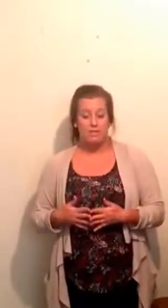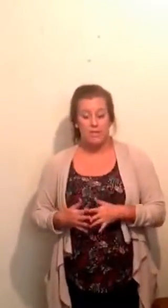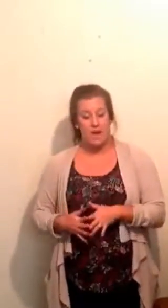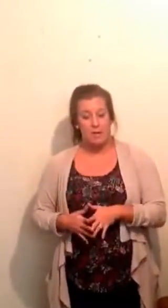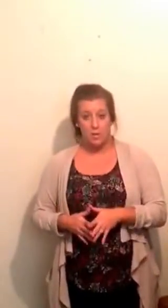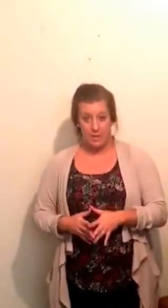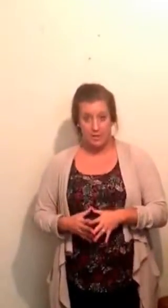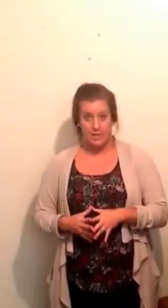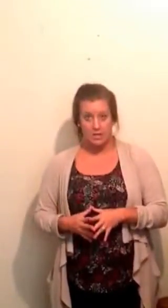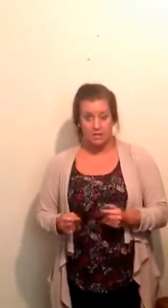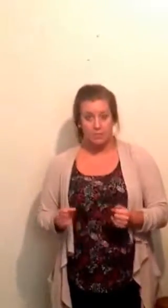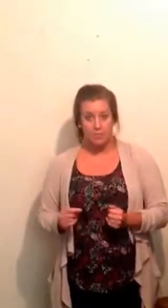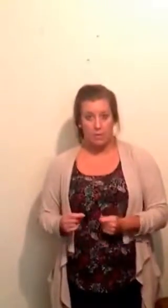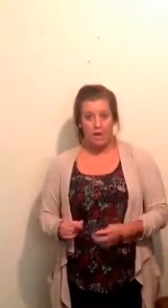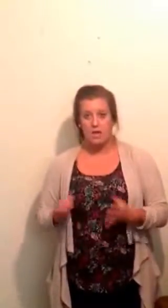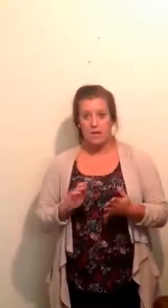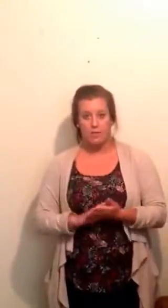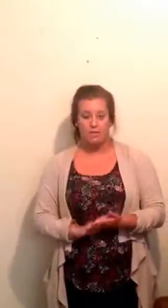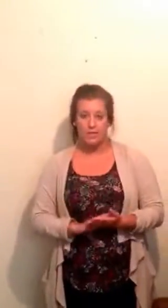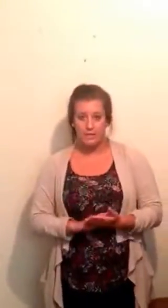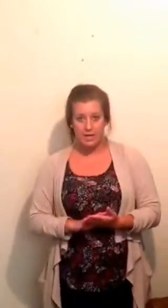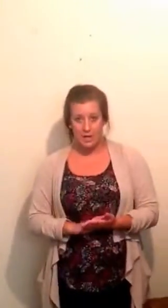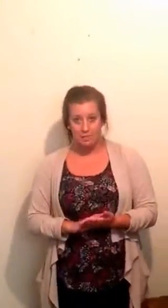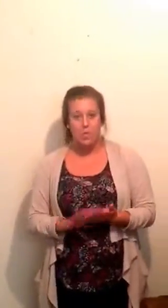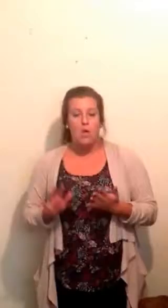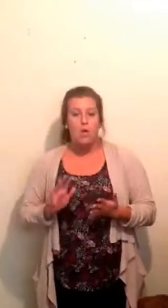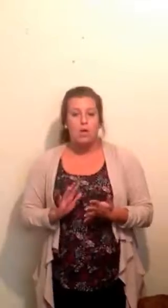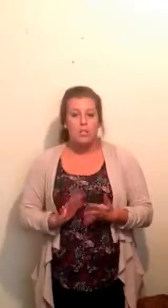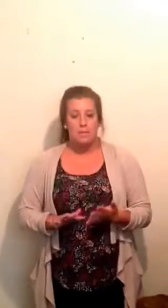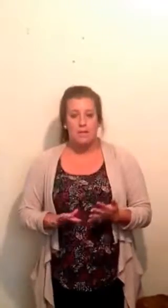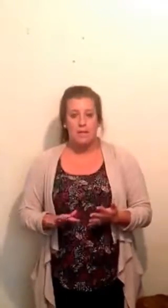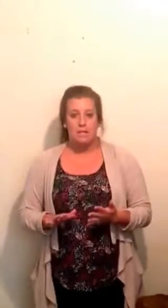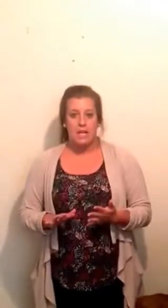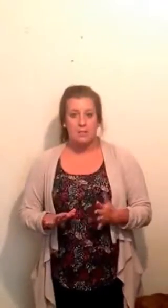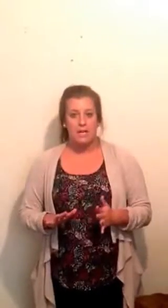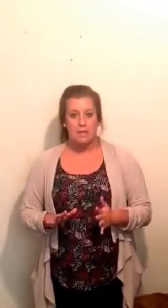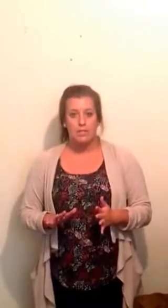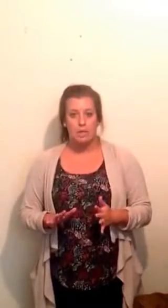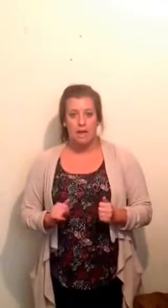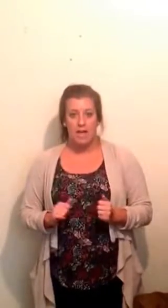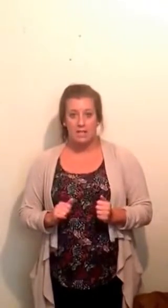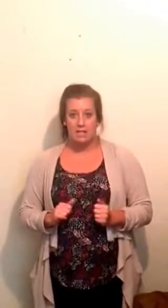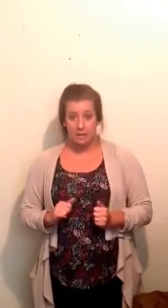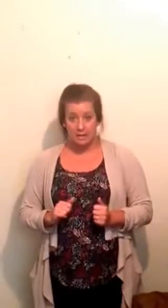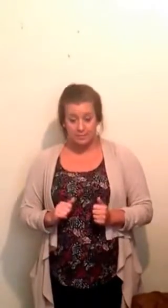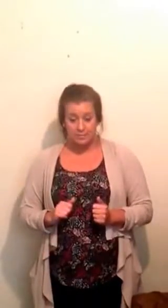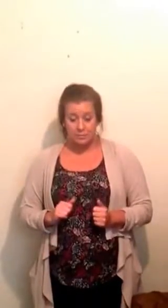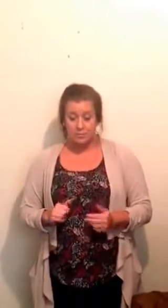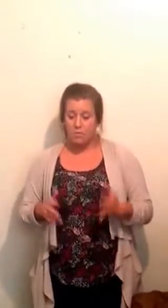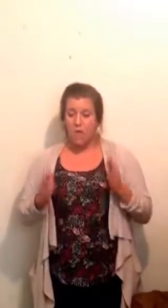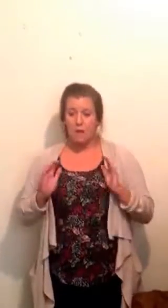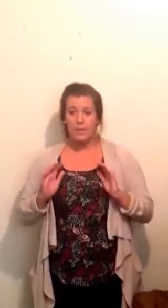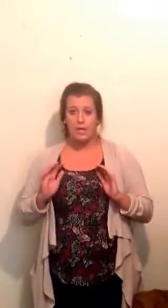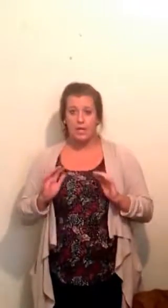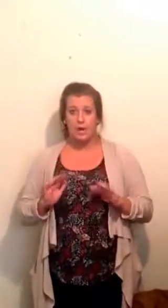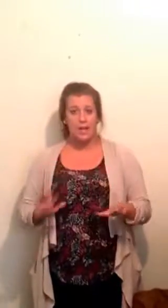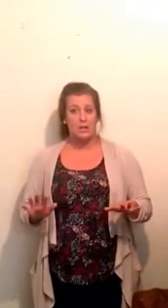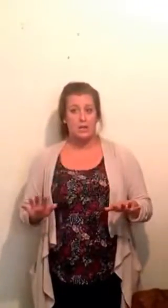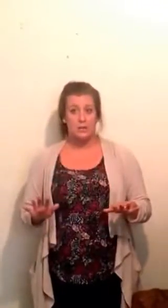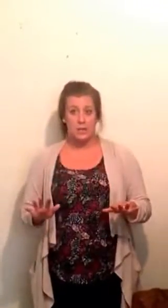fill that out in the wonder section. Okay, and you'll have one for each video. So I'm going to allow you time right now to go ahead and do it. You're going to go ahead and you can do it in